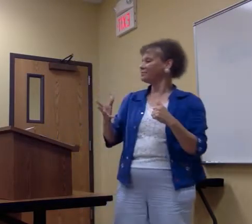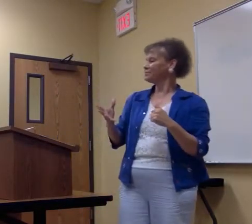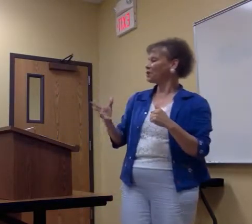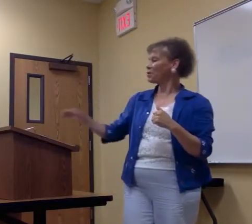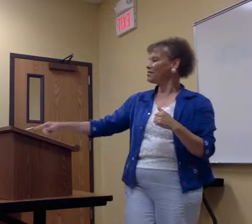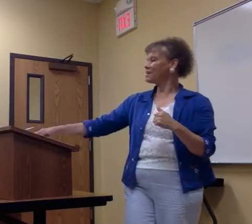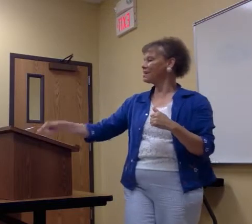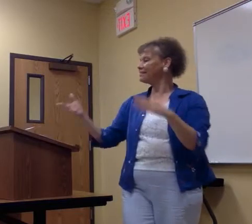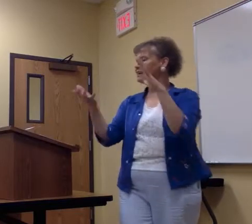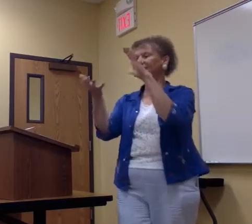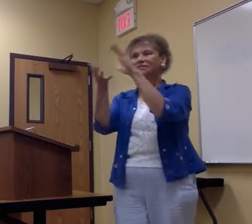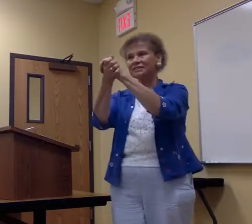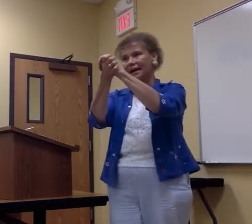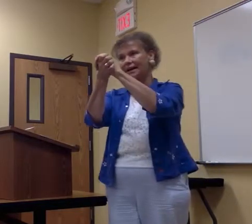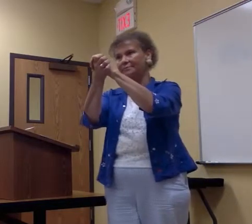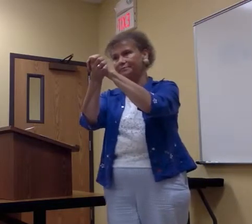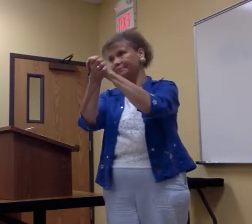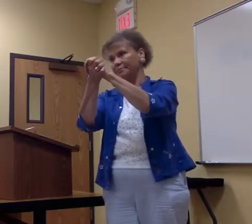got marriage. All right.